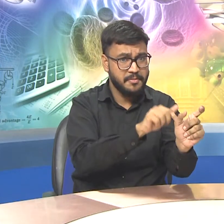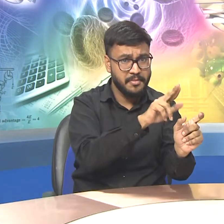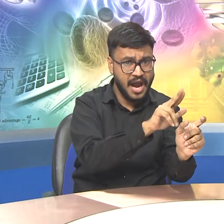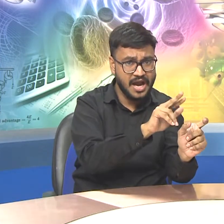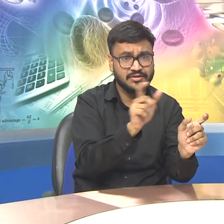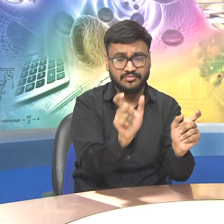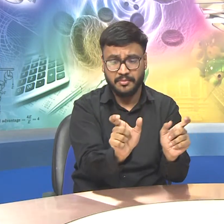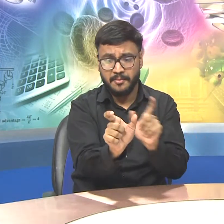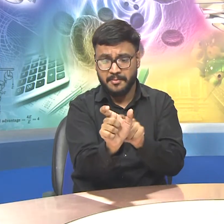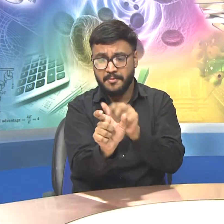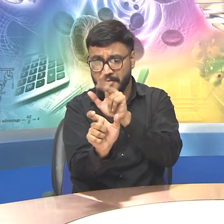unique meanings.